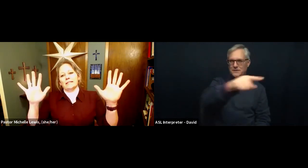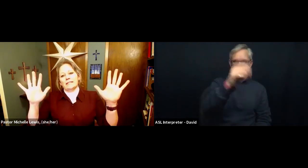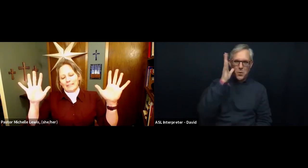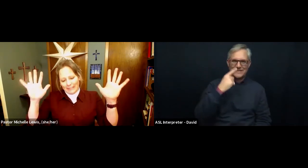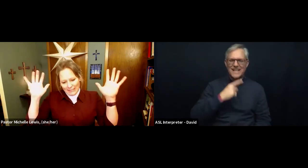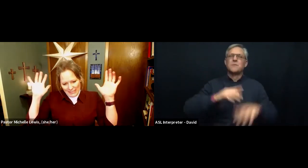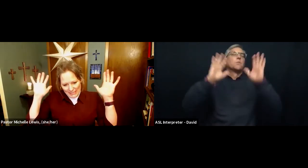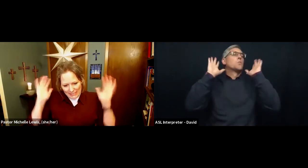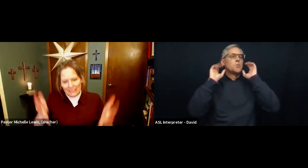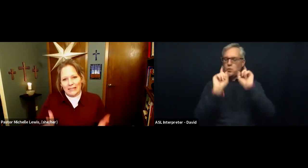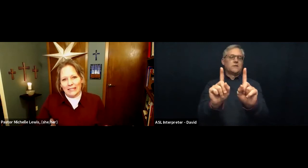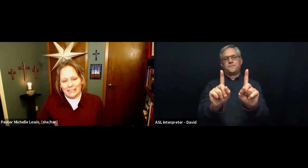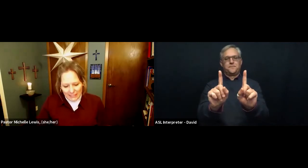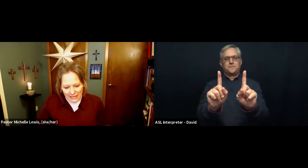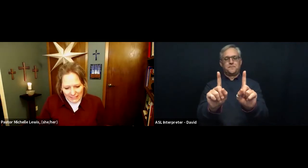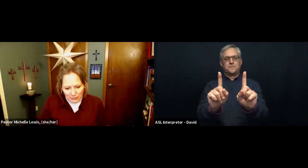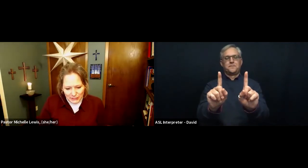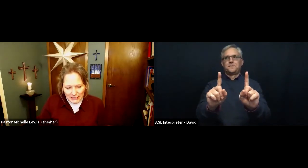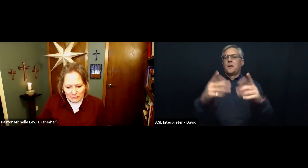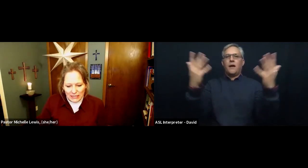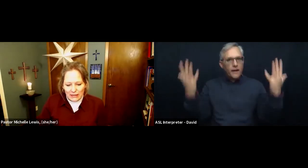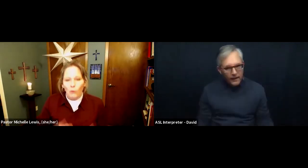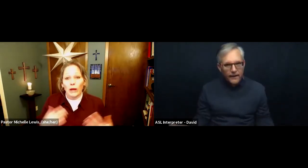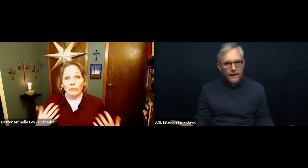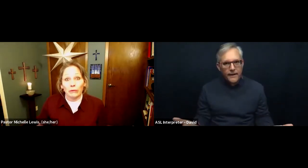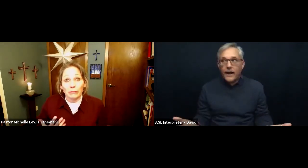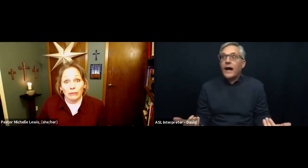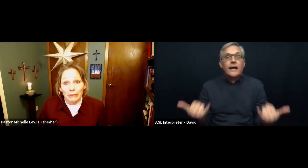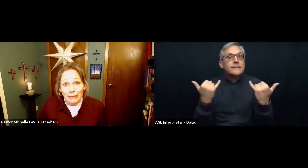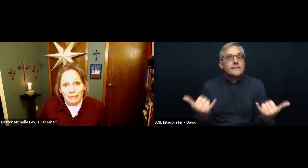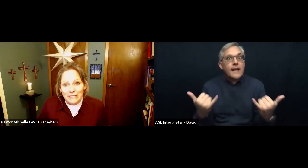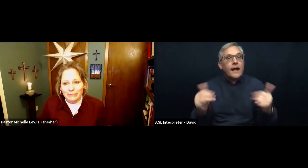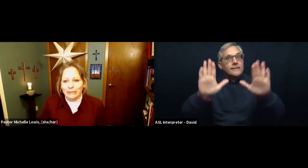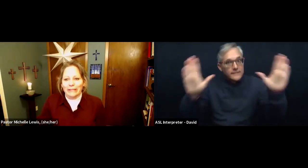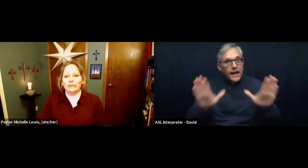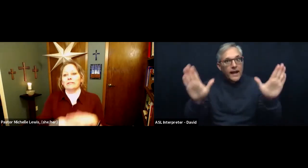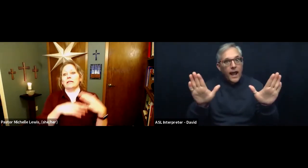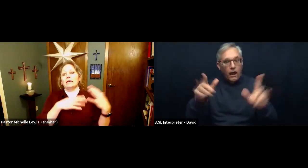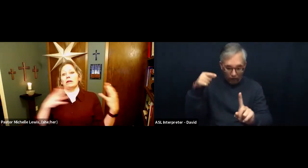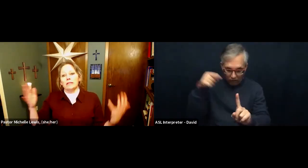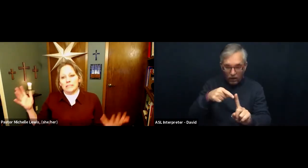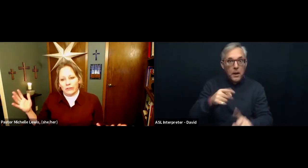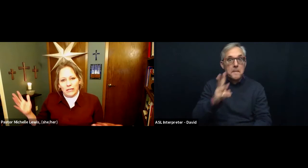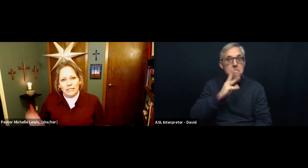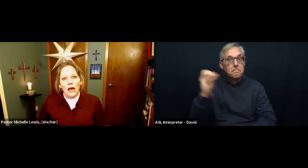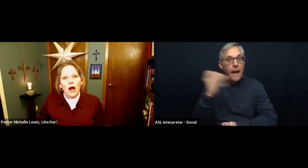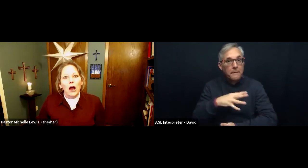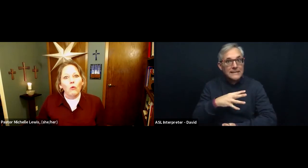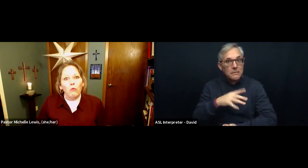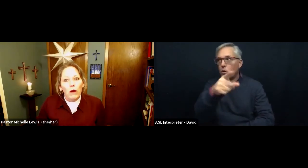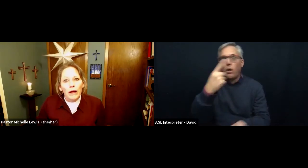second. Isn't this Sunday supposed to be when we remember baptism? Like you're talking about all these other